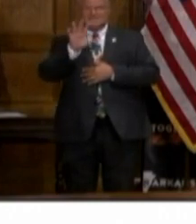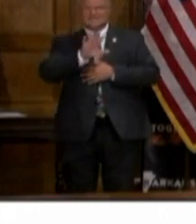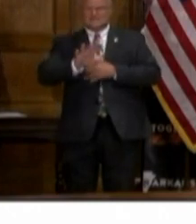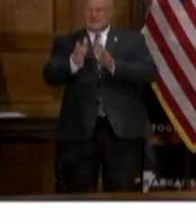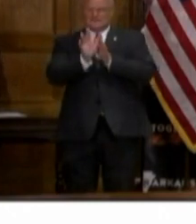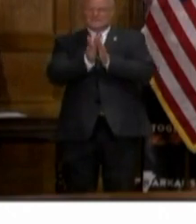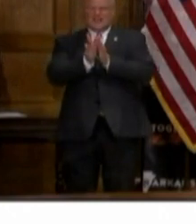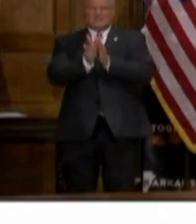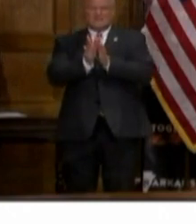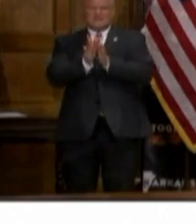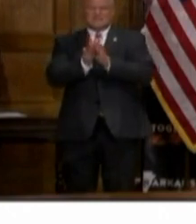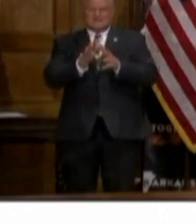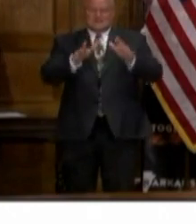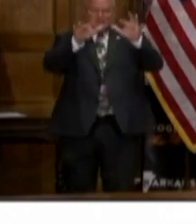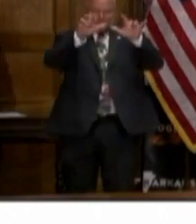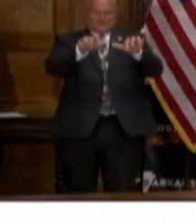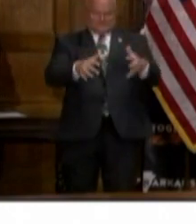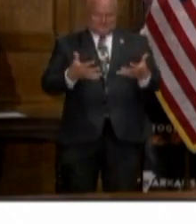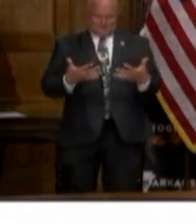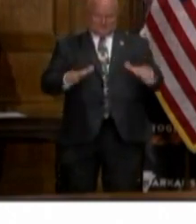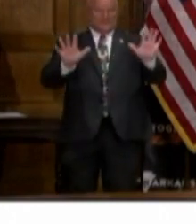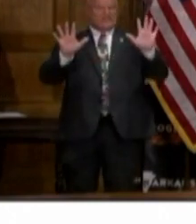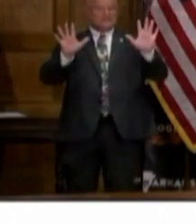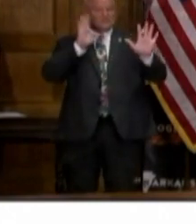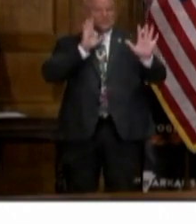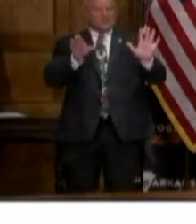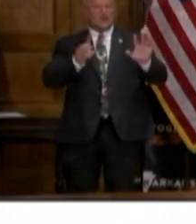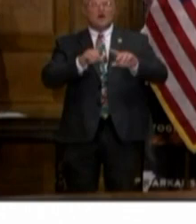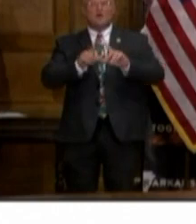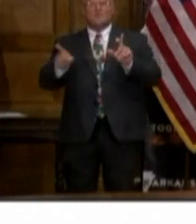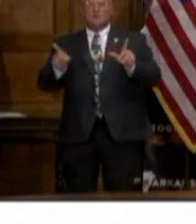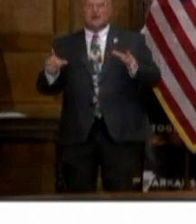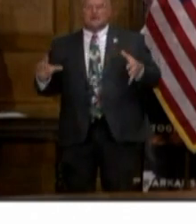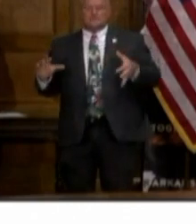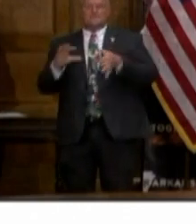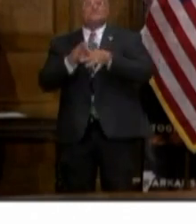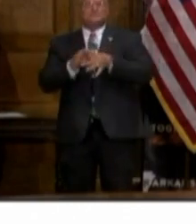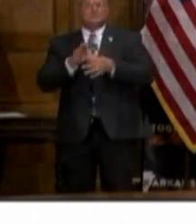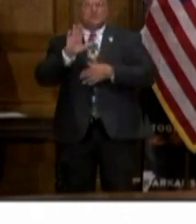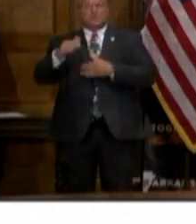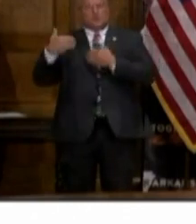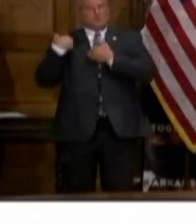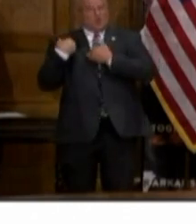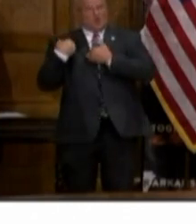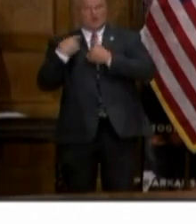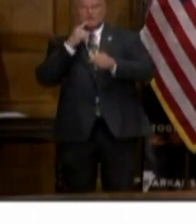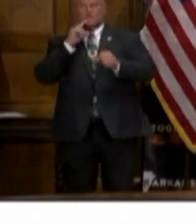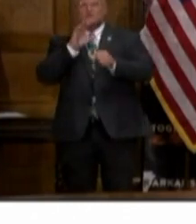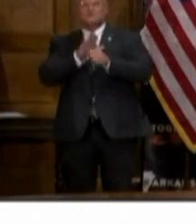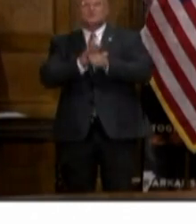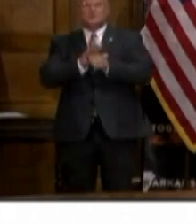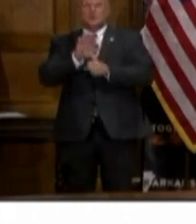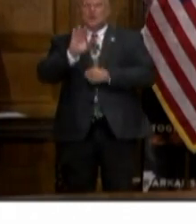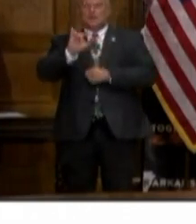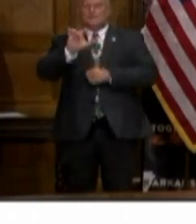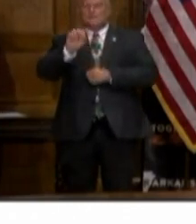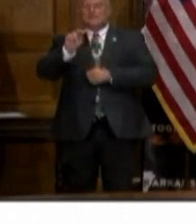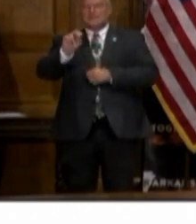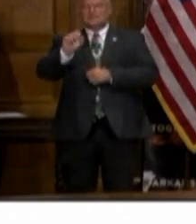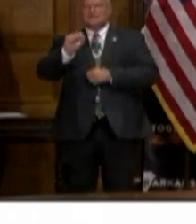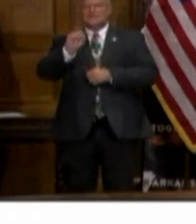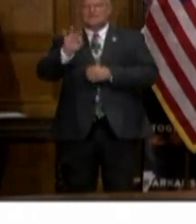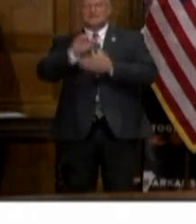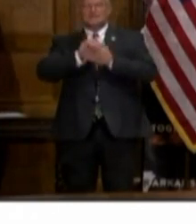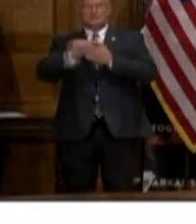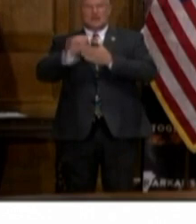5 minutes, you'll not only complete your census questionnaire, but you'll do your part to ensure billions of dollars in